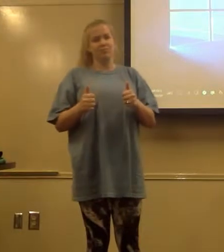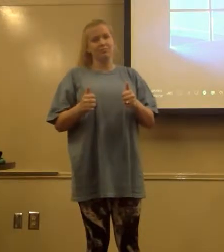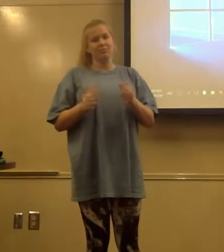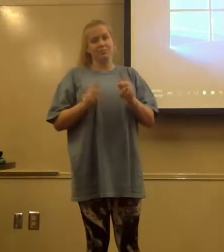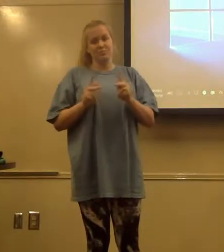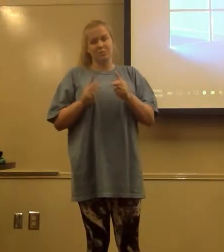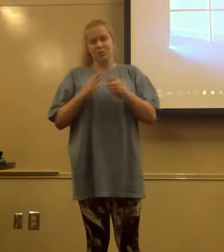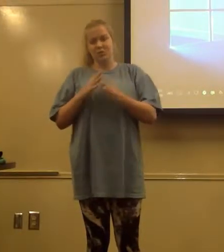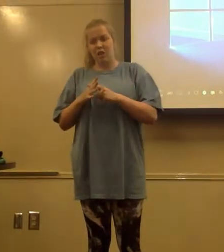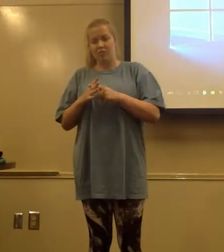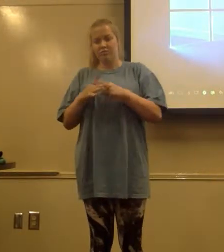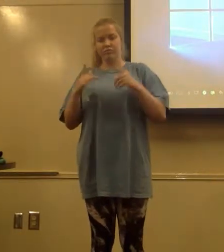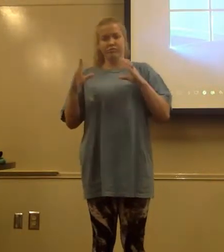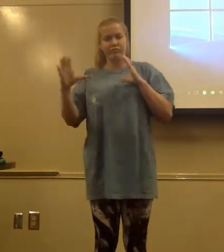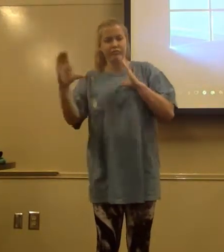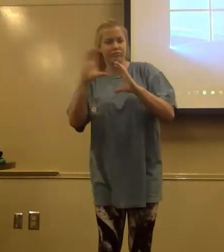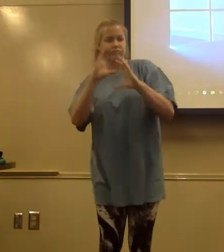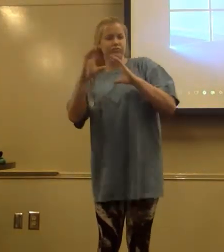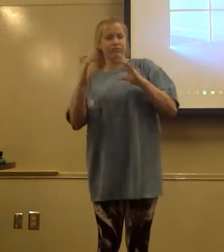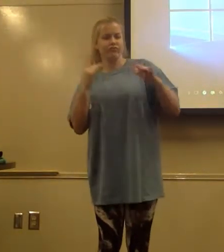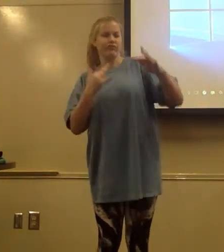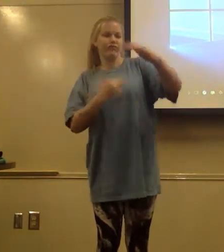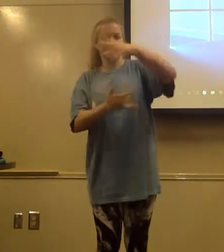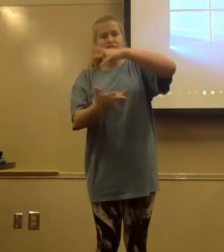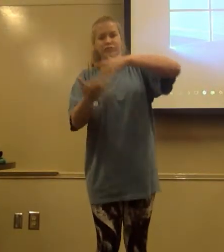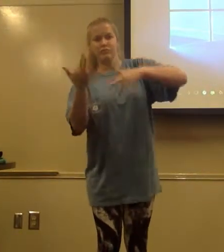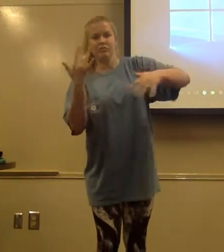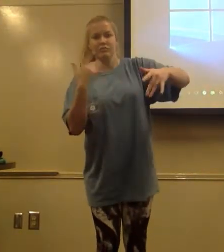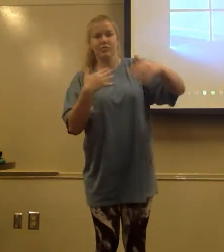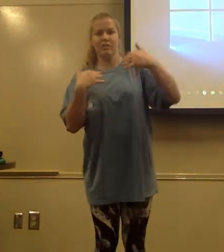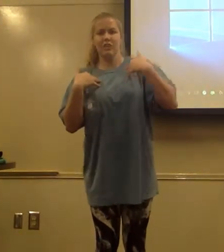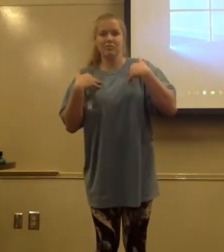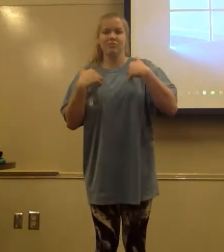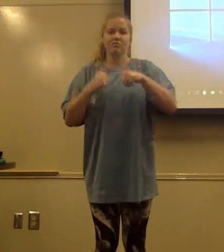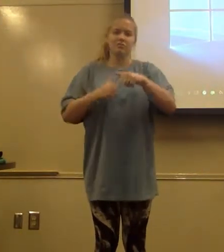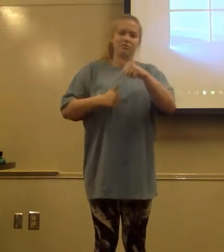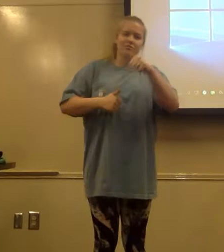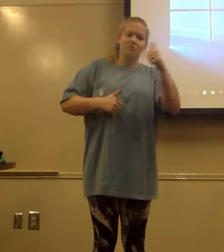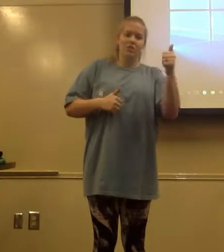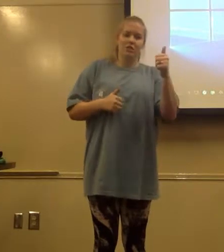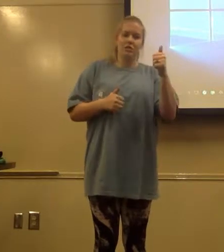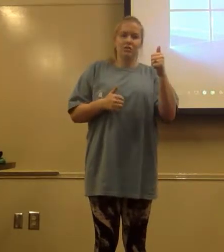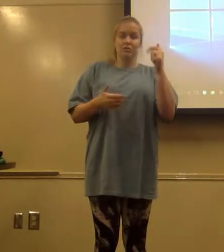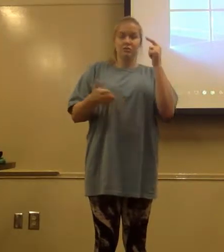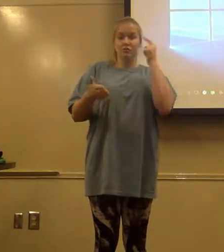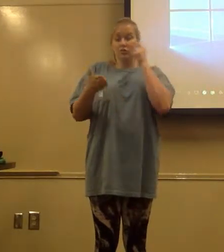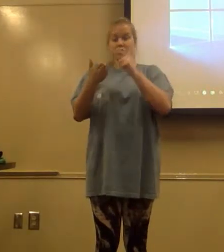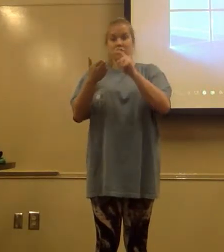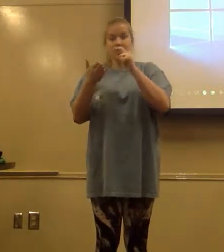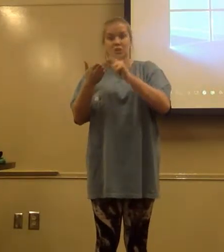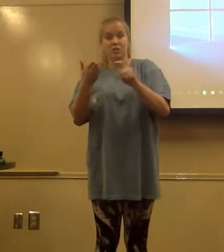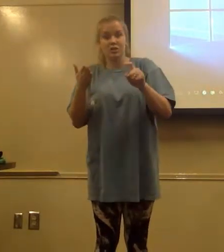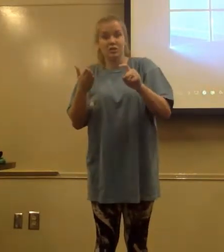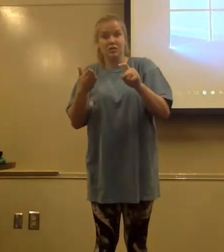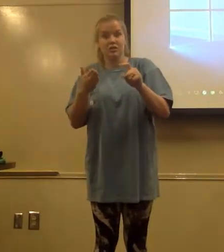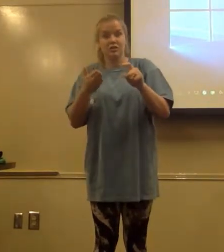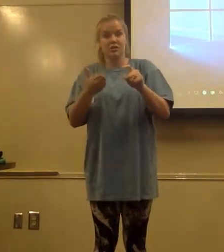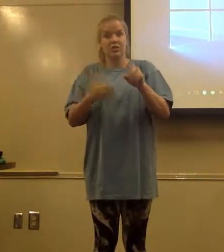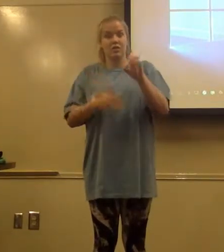networking. So there's wonderful resources out now, documentaries. We got a number of documentaries coming up, like